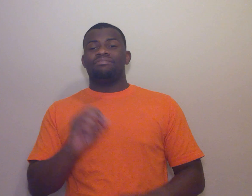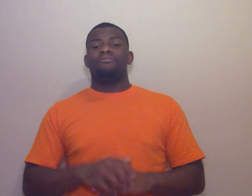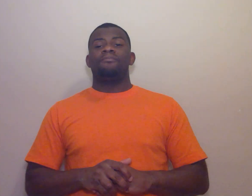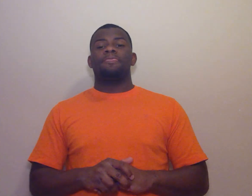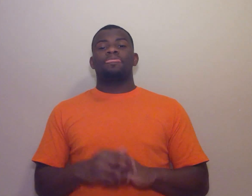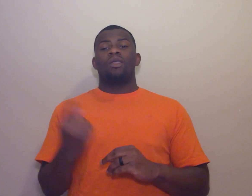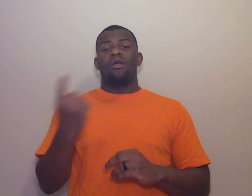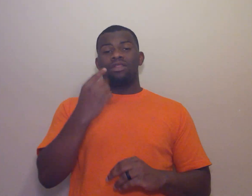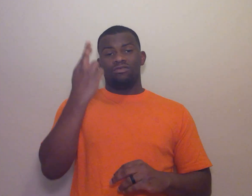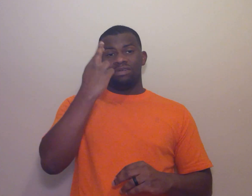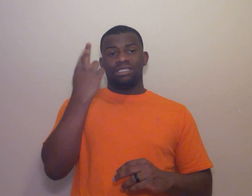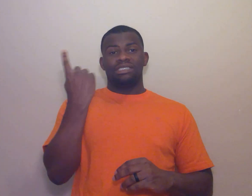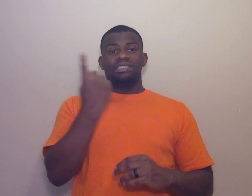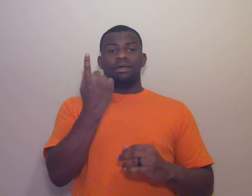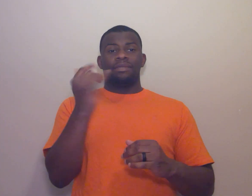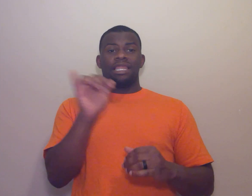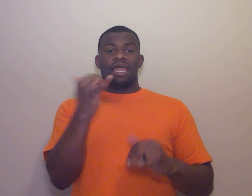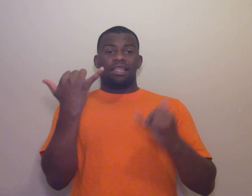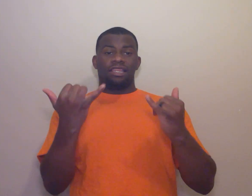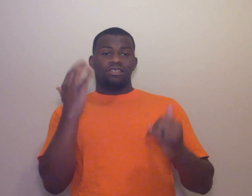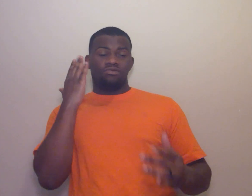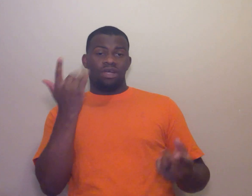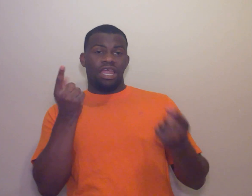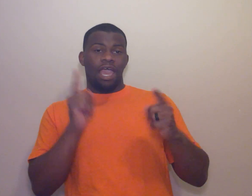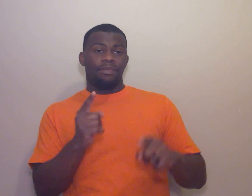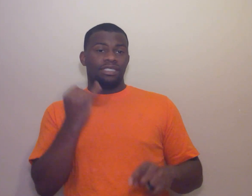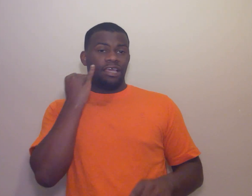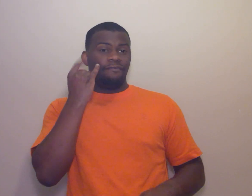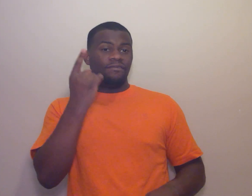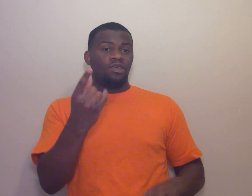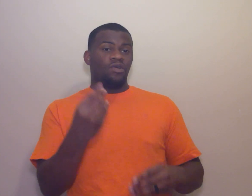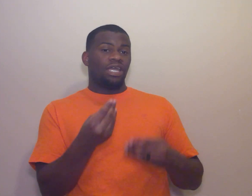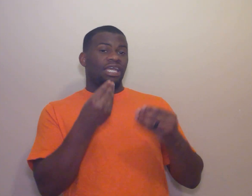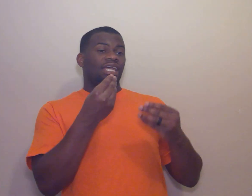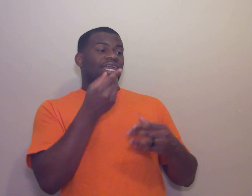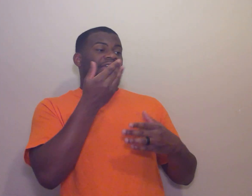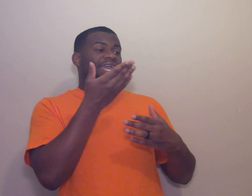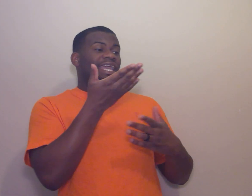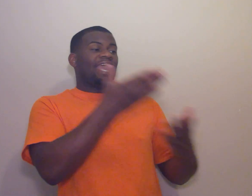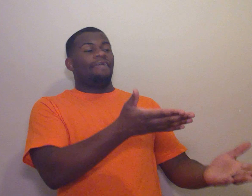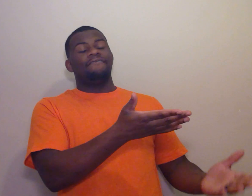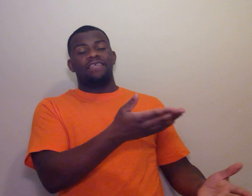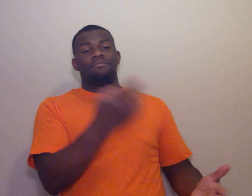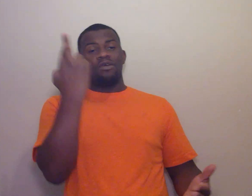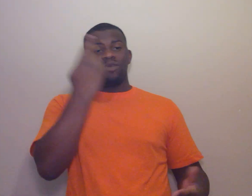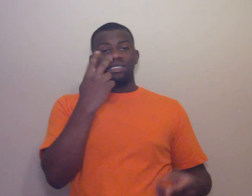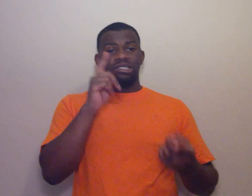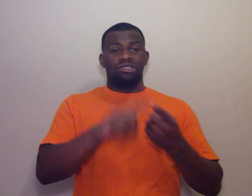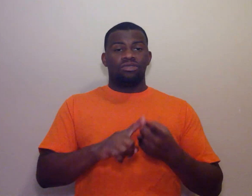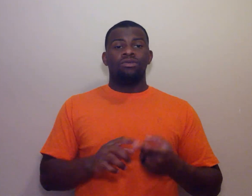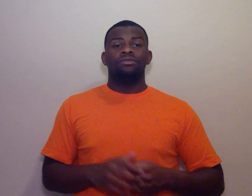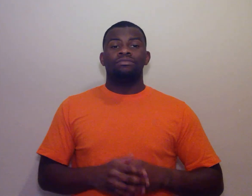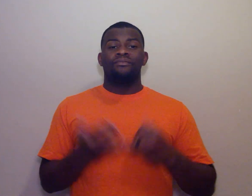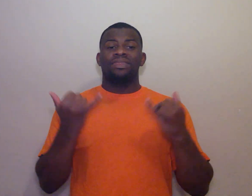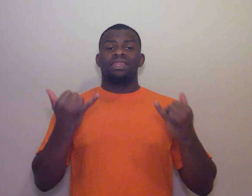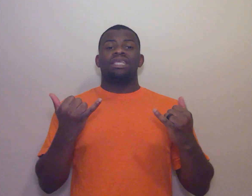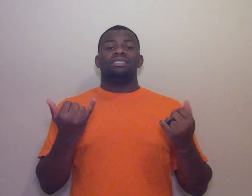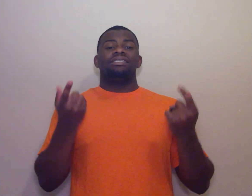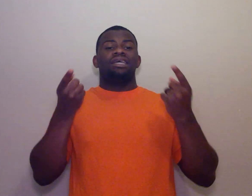is if you gave the lender a reason to. It's called the due on sale clause. This is when the lender automatically calls the